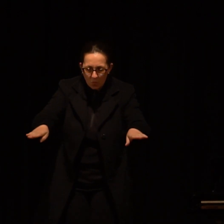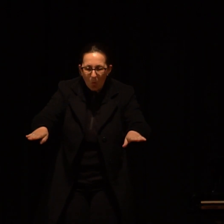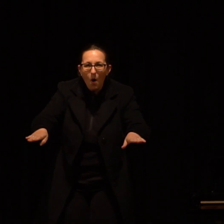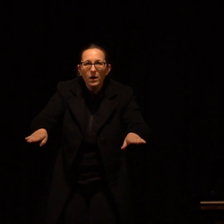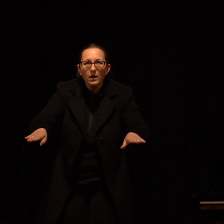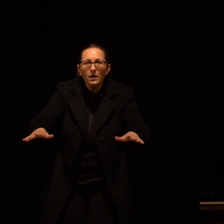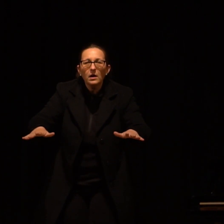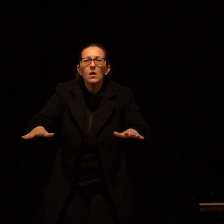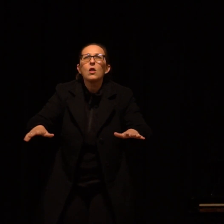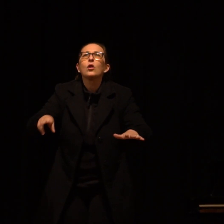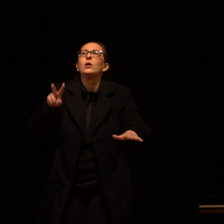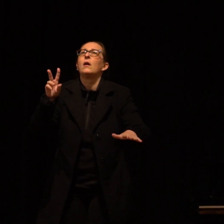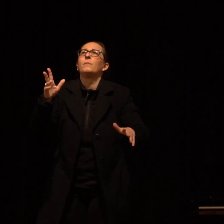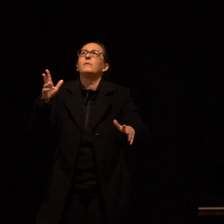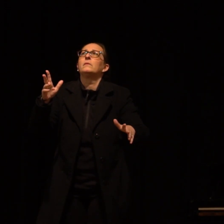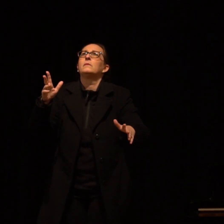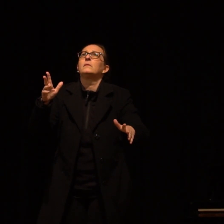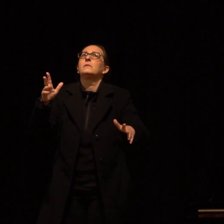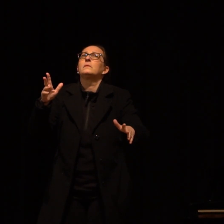My body is on the floor of the bus.